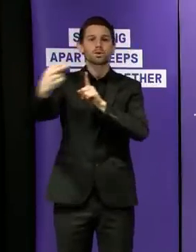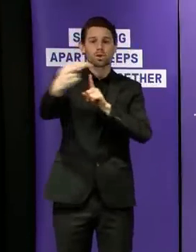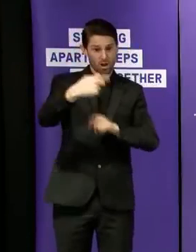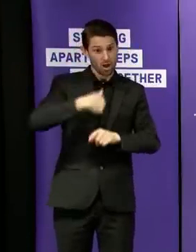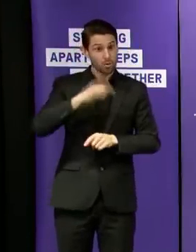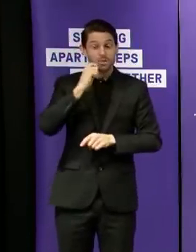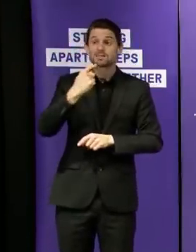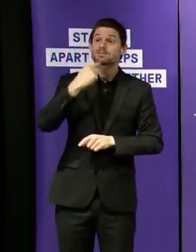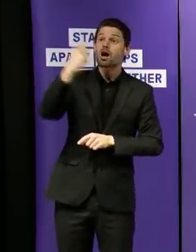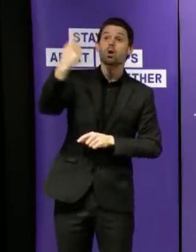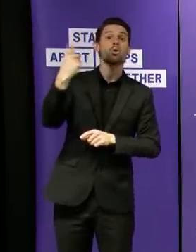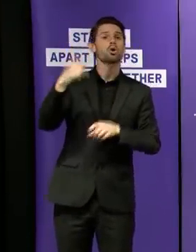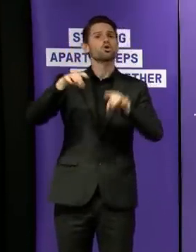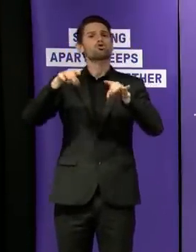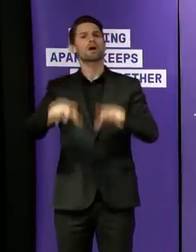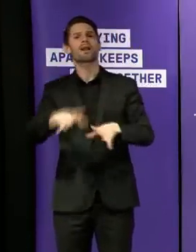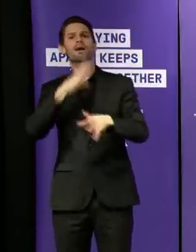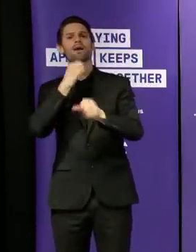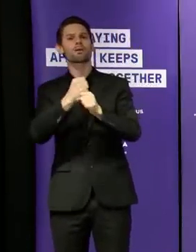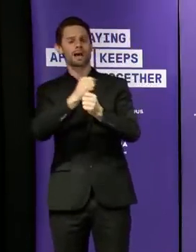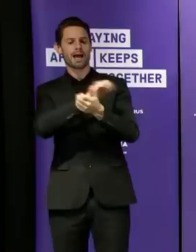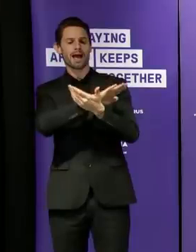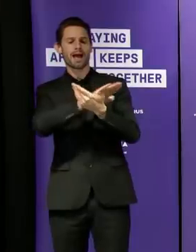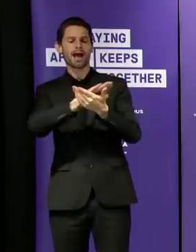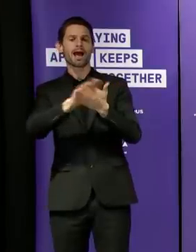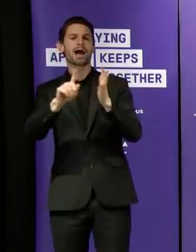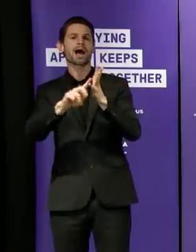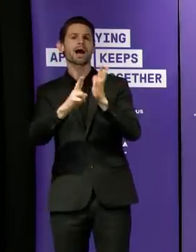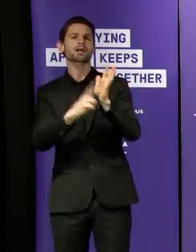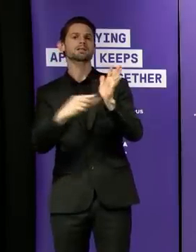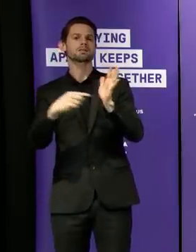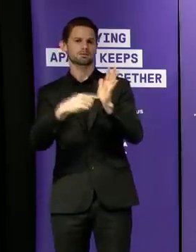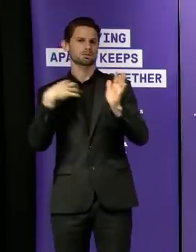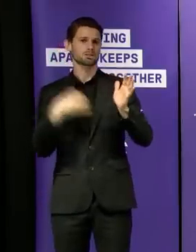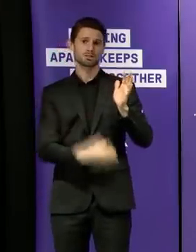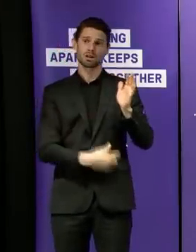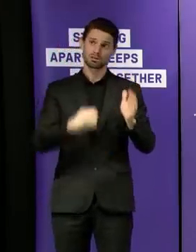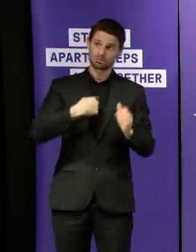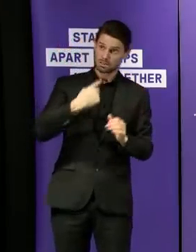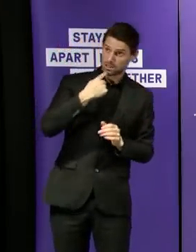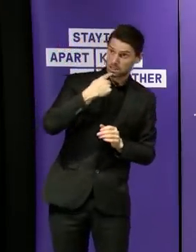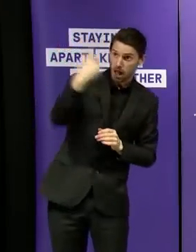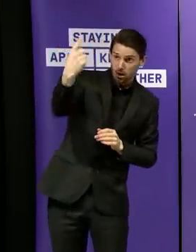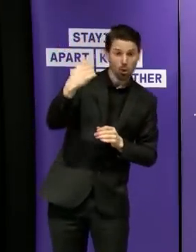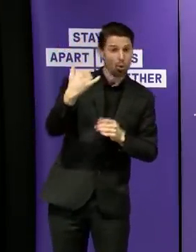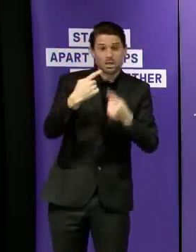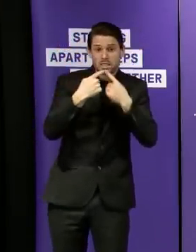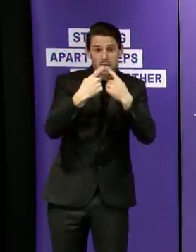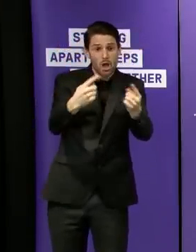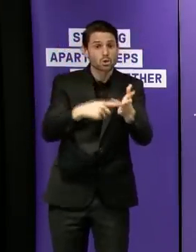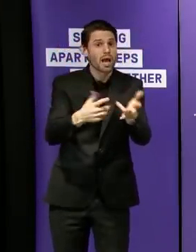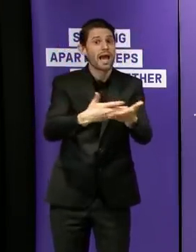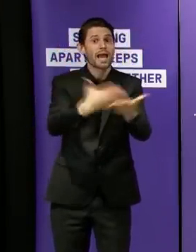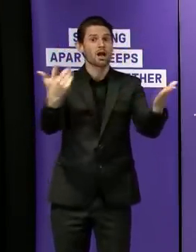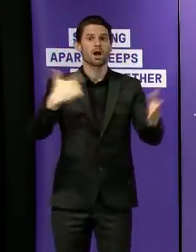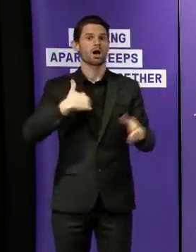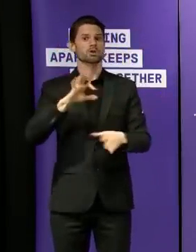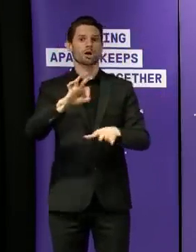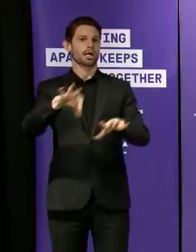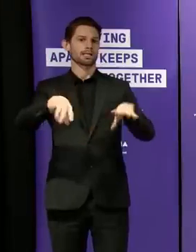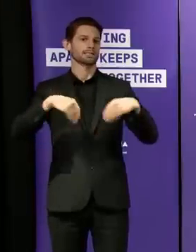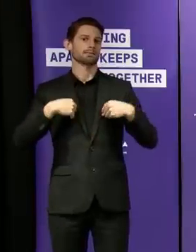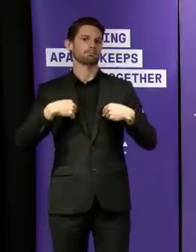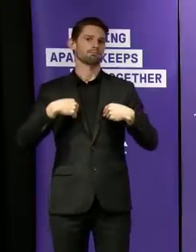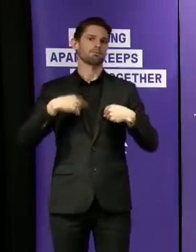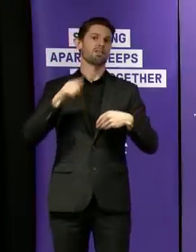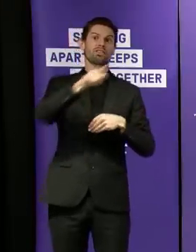Minister Hunt and anybody else who has a view about these things. I don't accept that anybody has a more complete